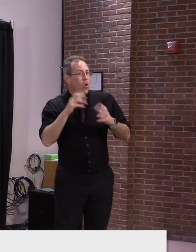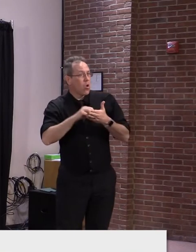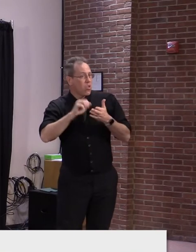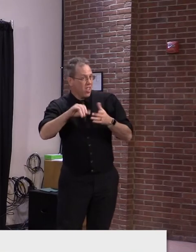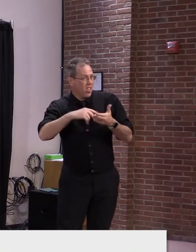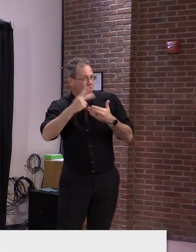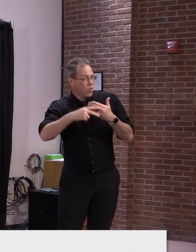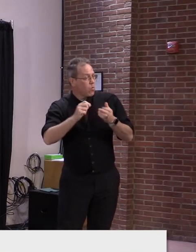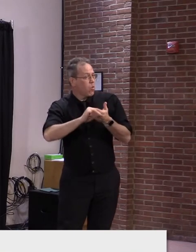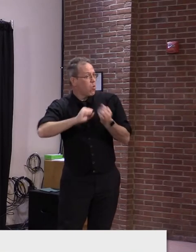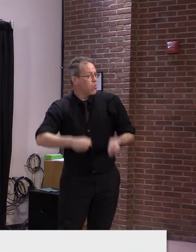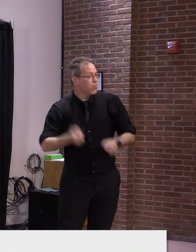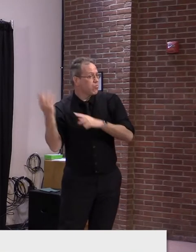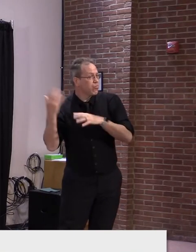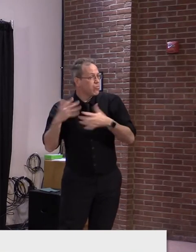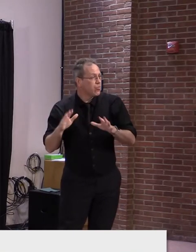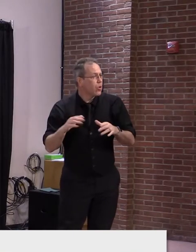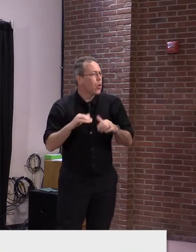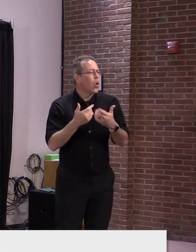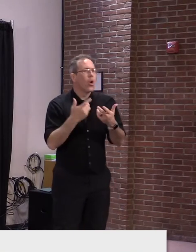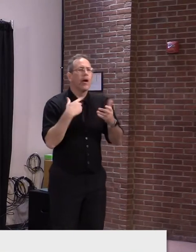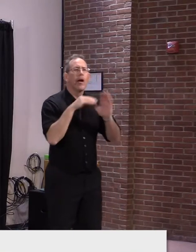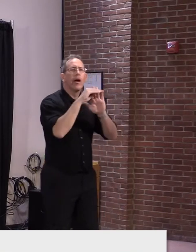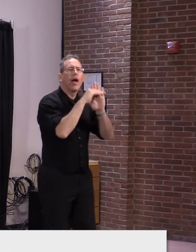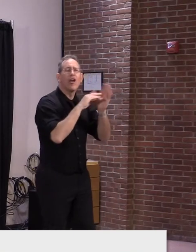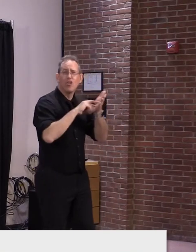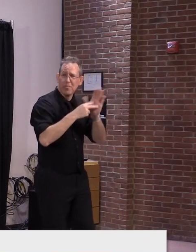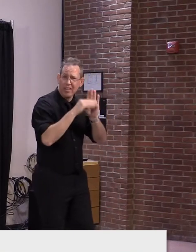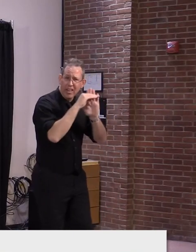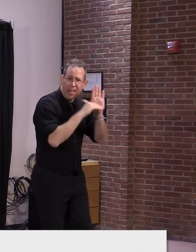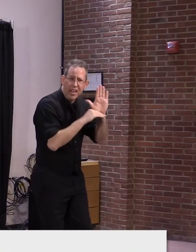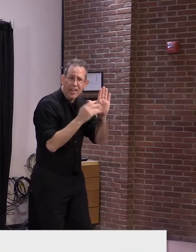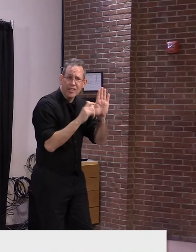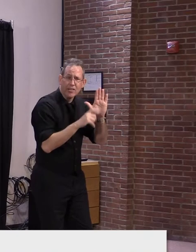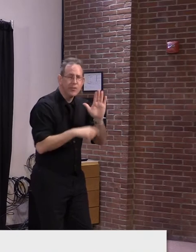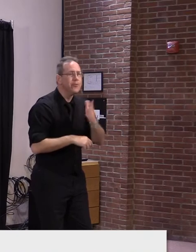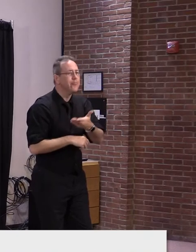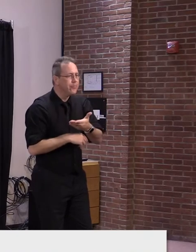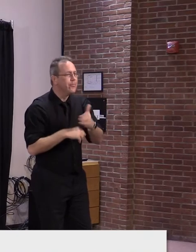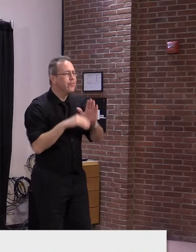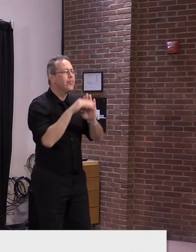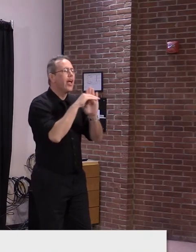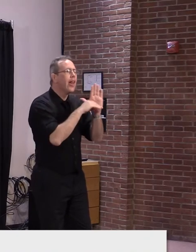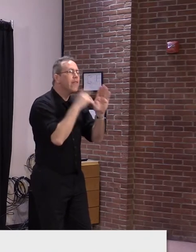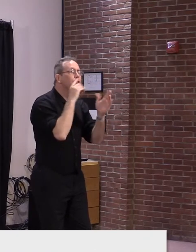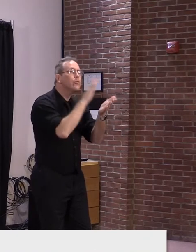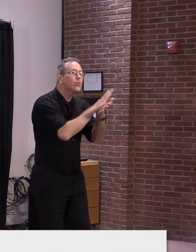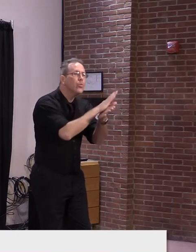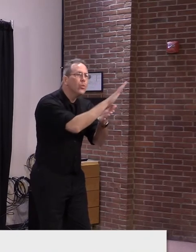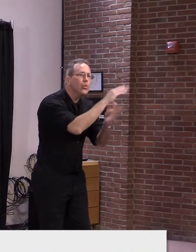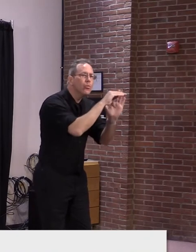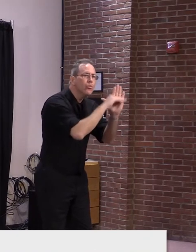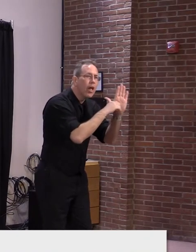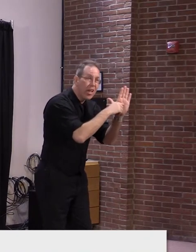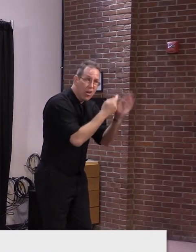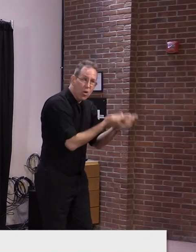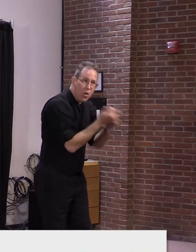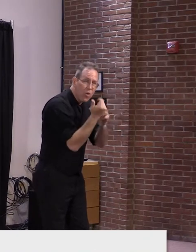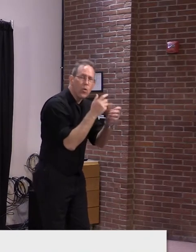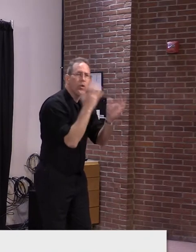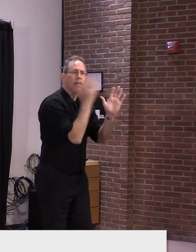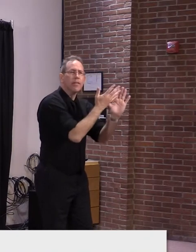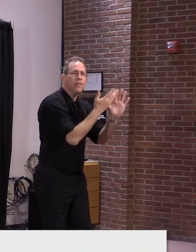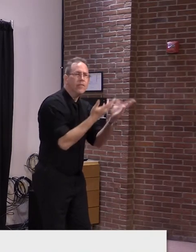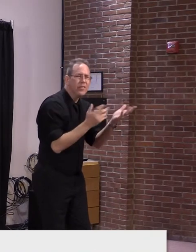we provided guidelines in a lot of respects with the masking in schools, for instance, but we didn't have any